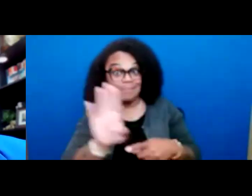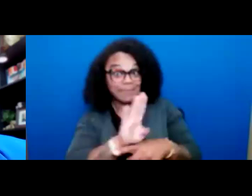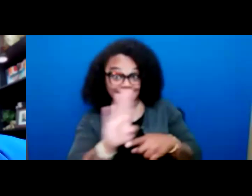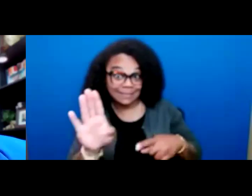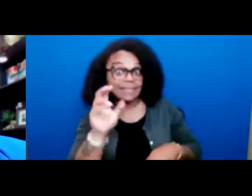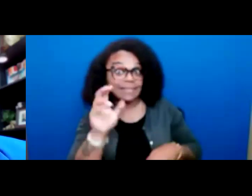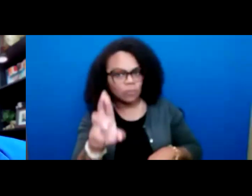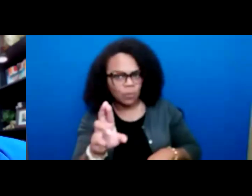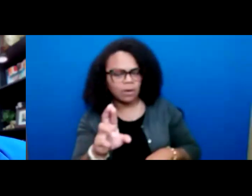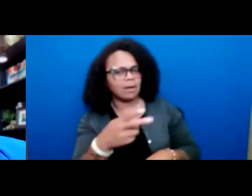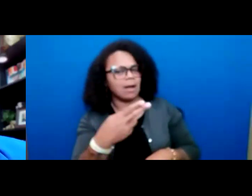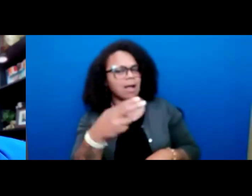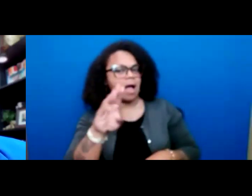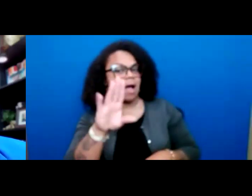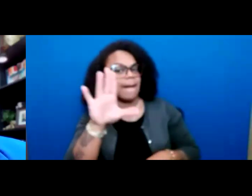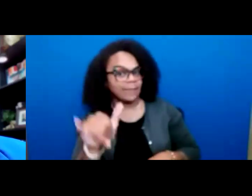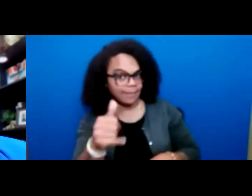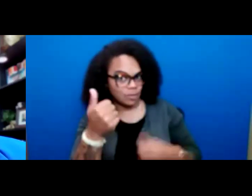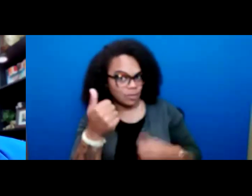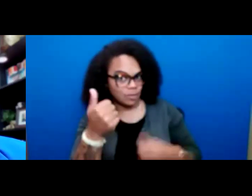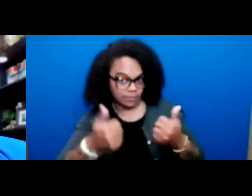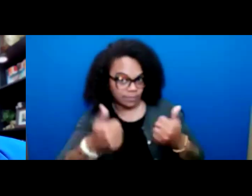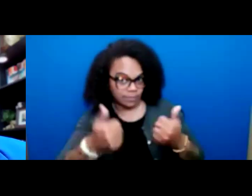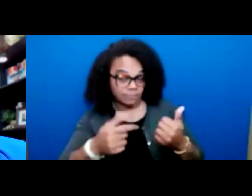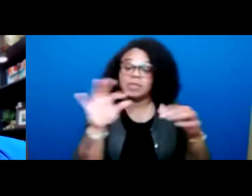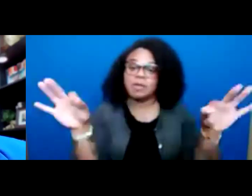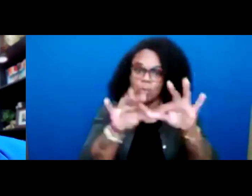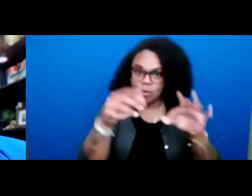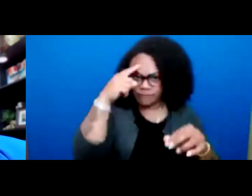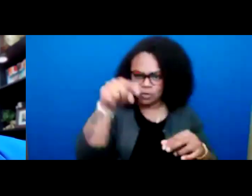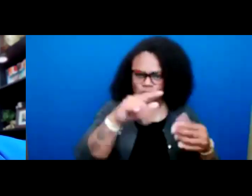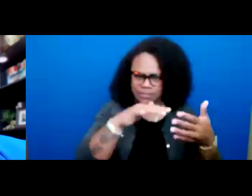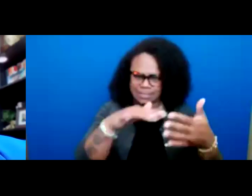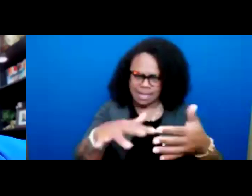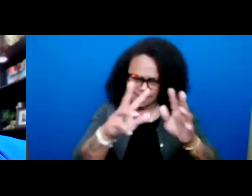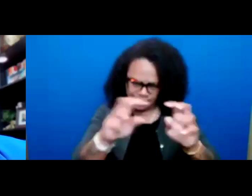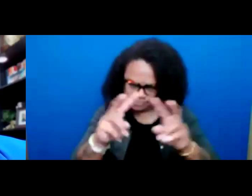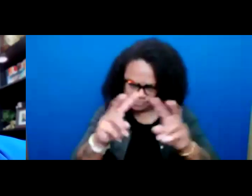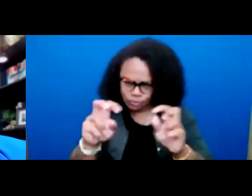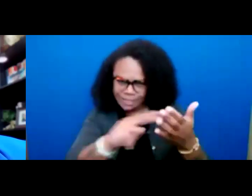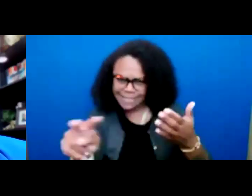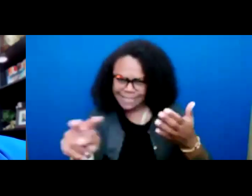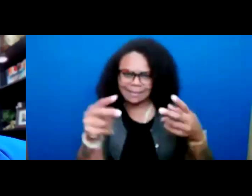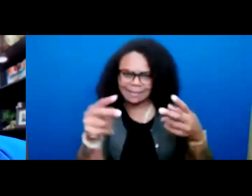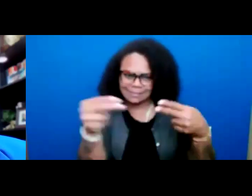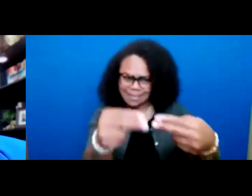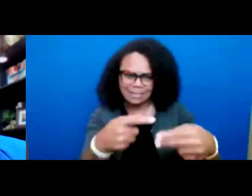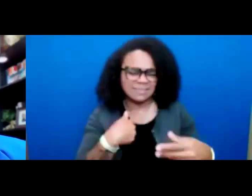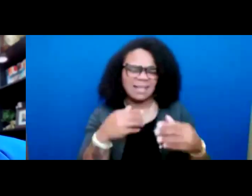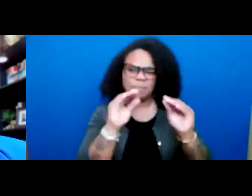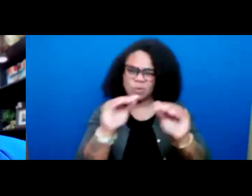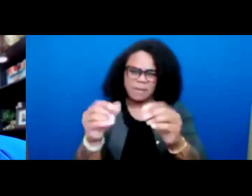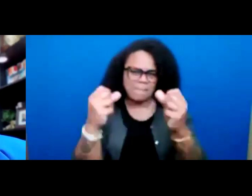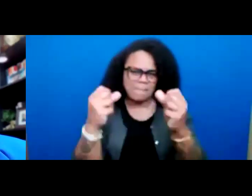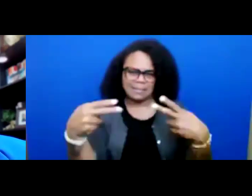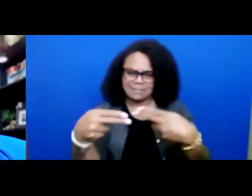hobby. And so it's important for you to do some studying on these slides because I have quite a few of them in here after